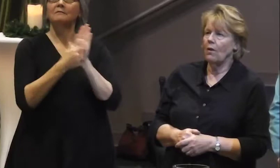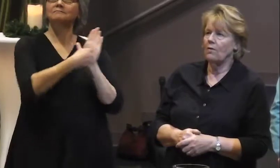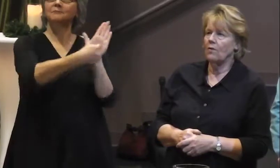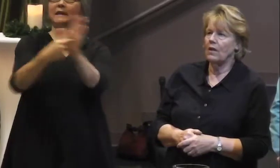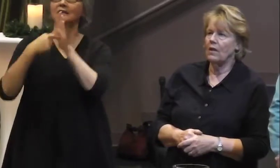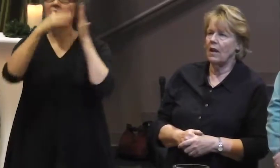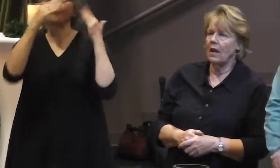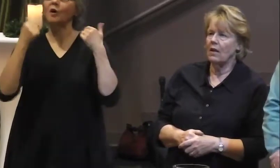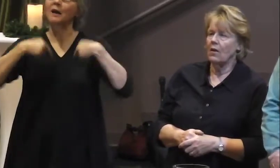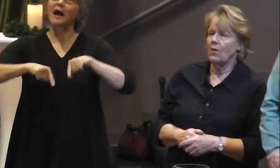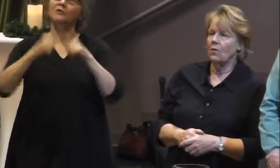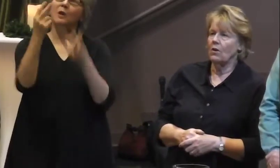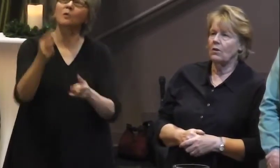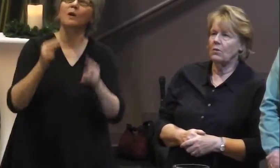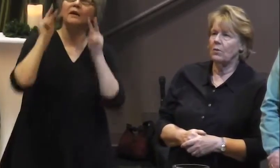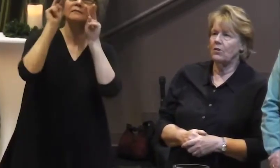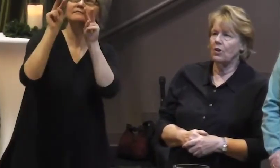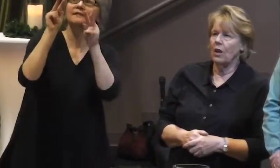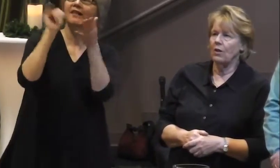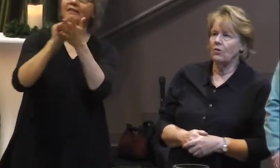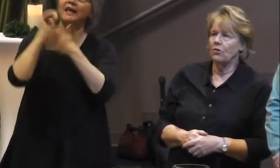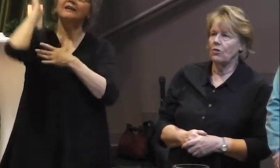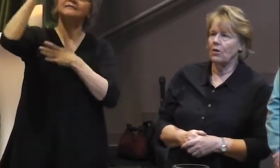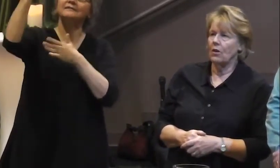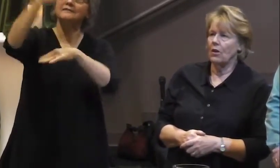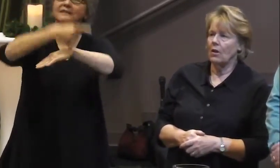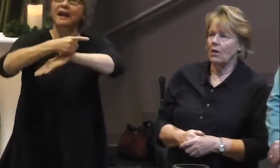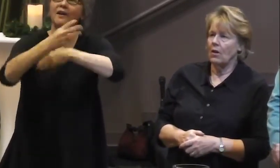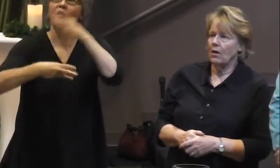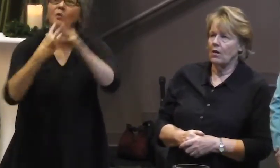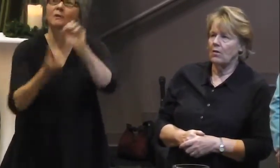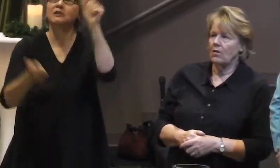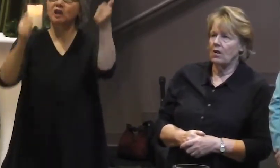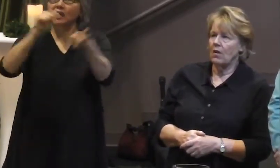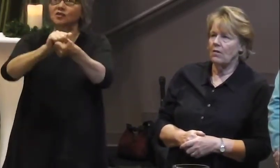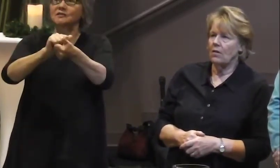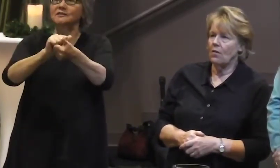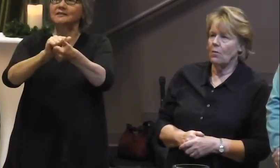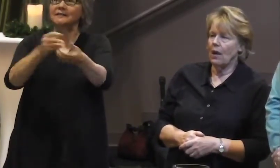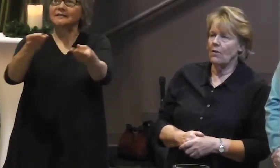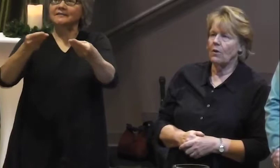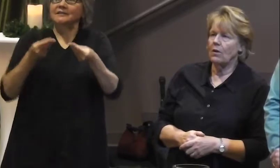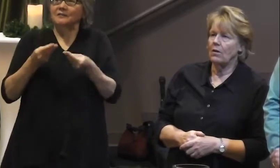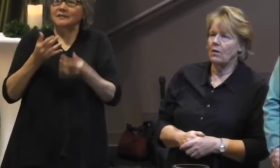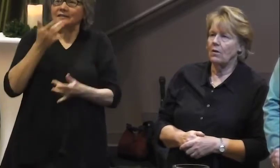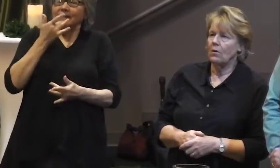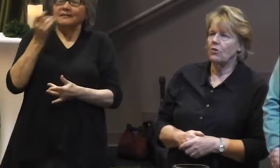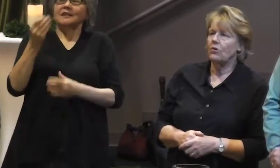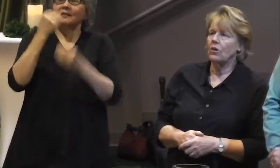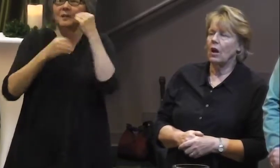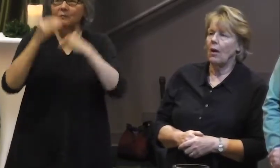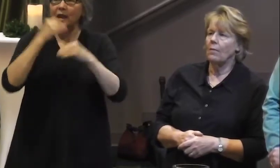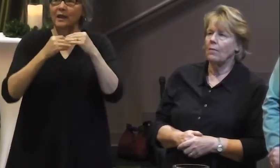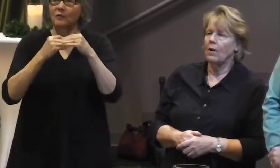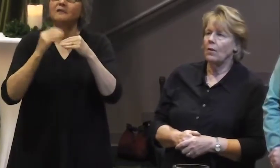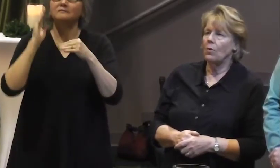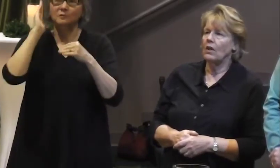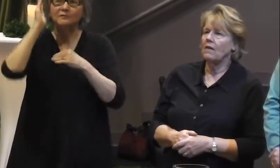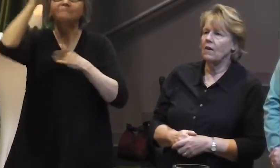for the day when the world will change. Grant this taste of your banquet, which is to come, would give us